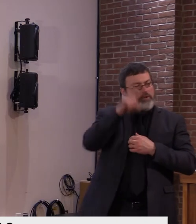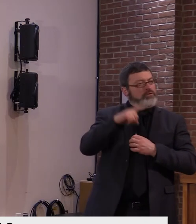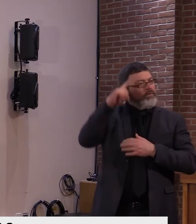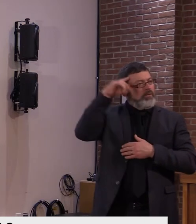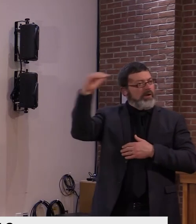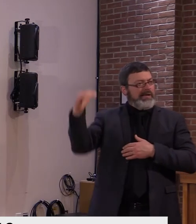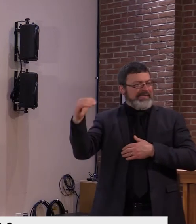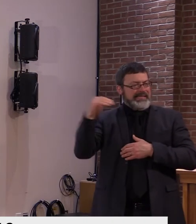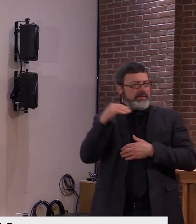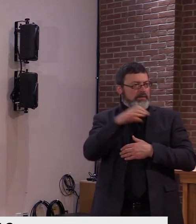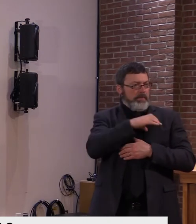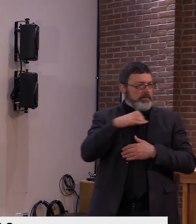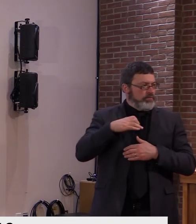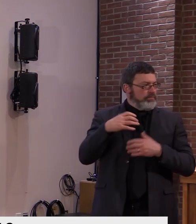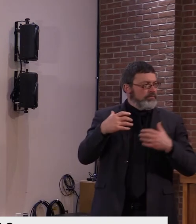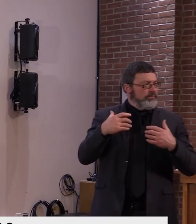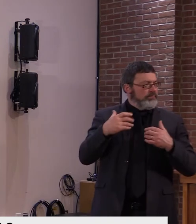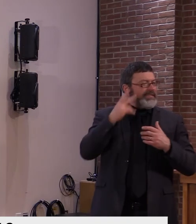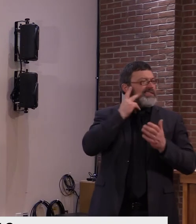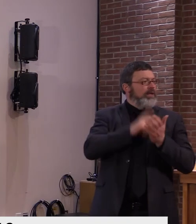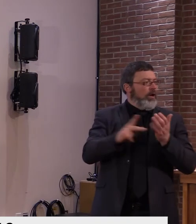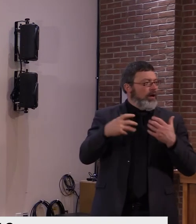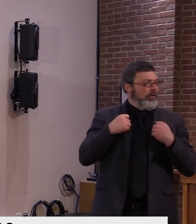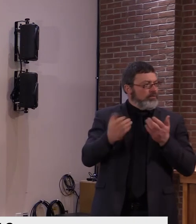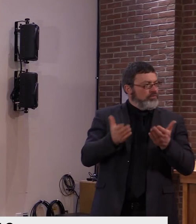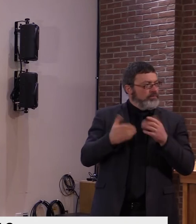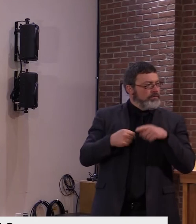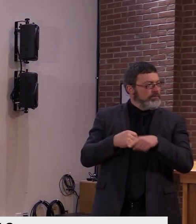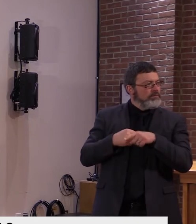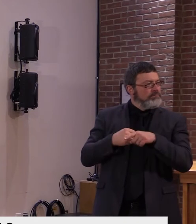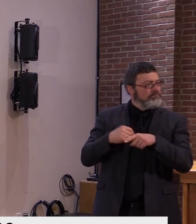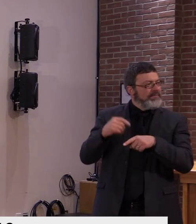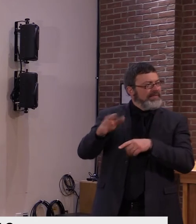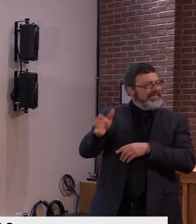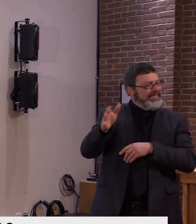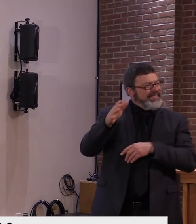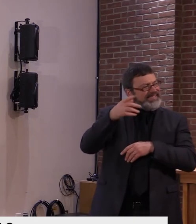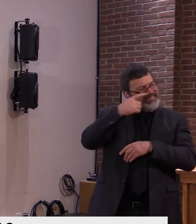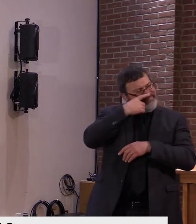the homeless population and the motel and hotels, and what's the latest status on that?